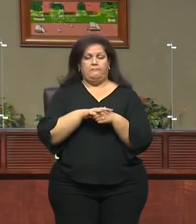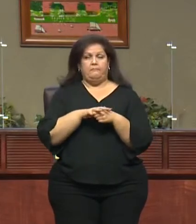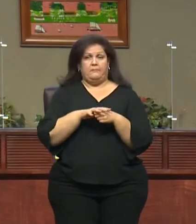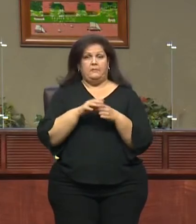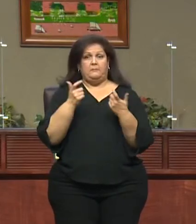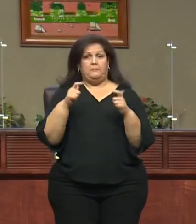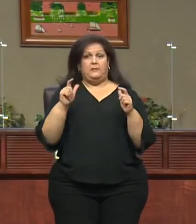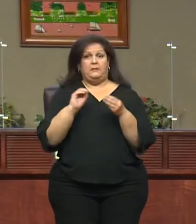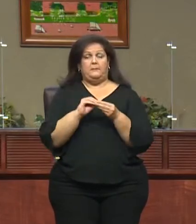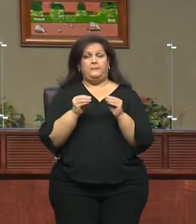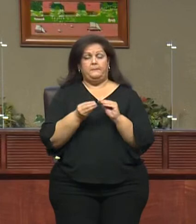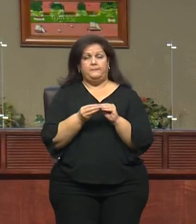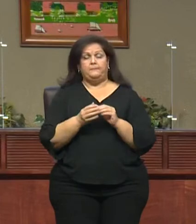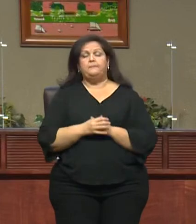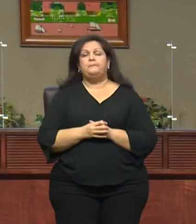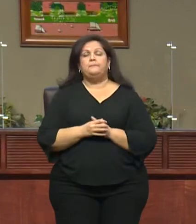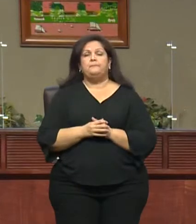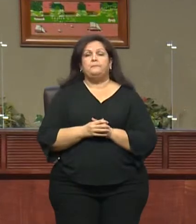number.